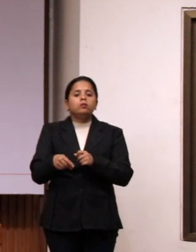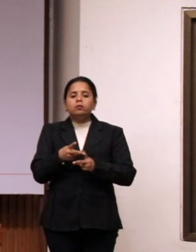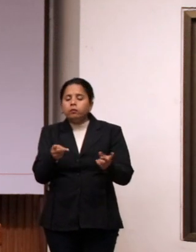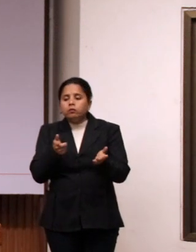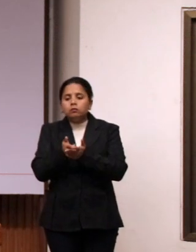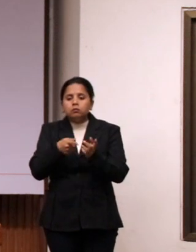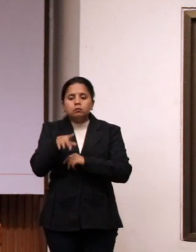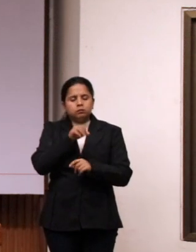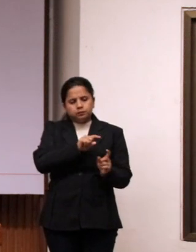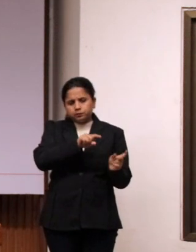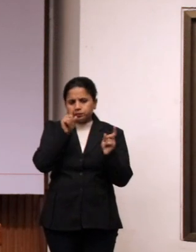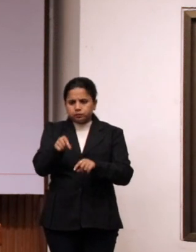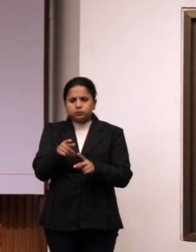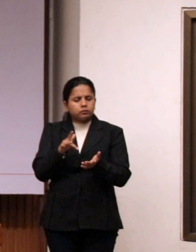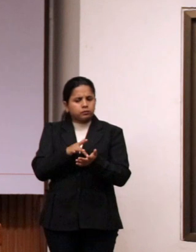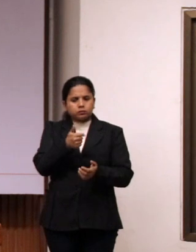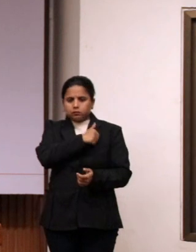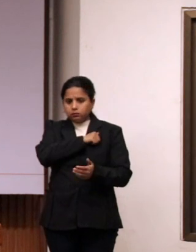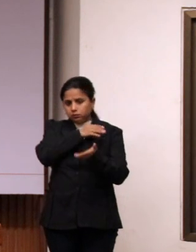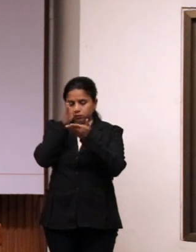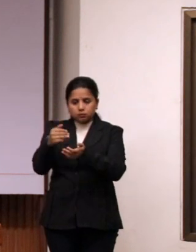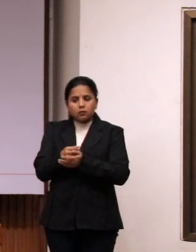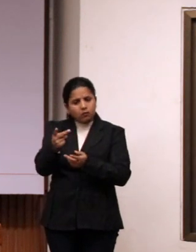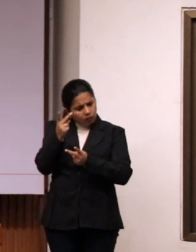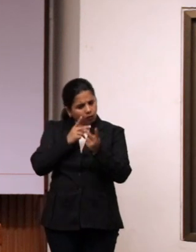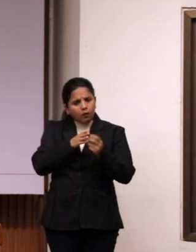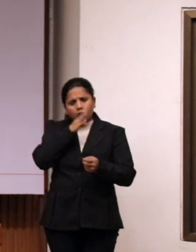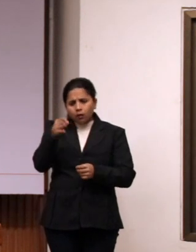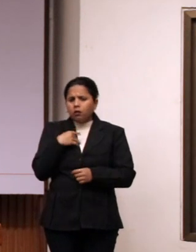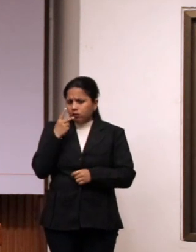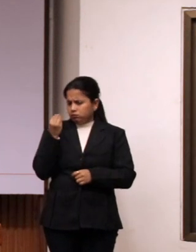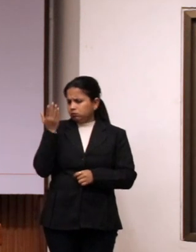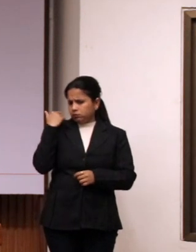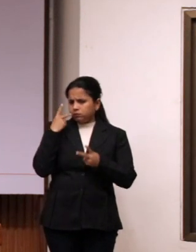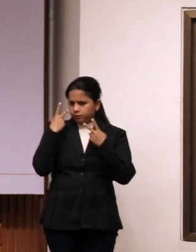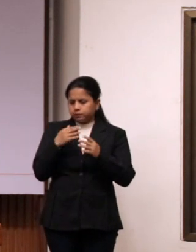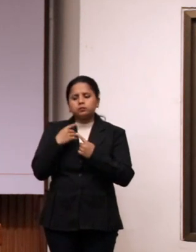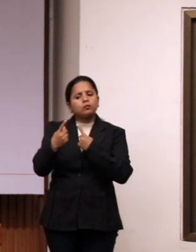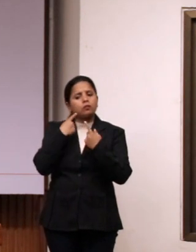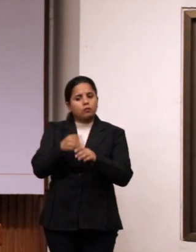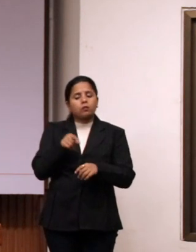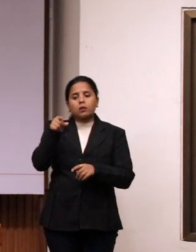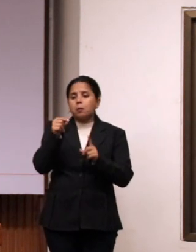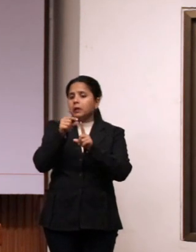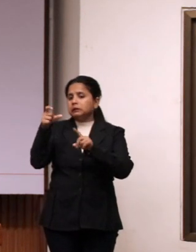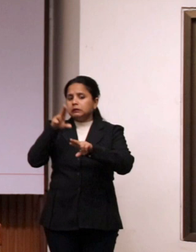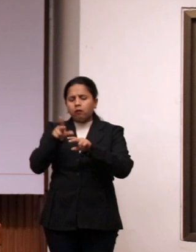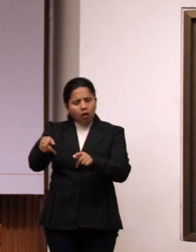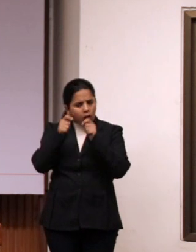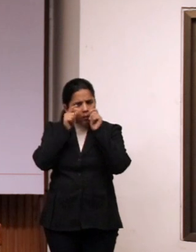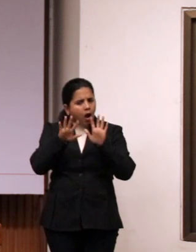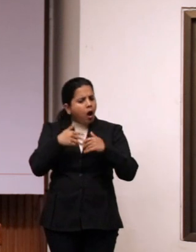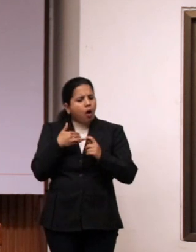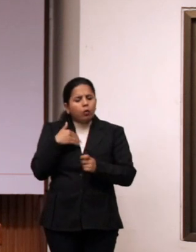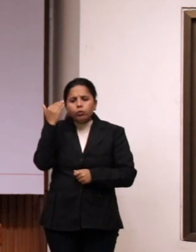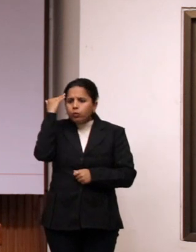Sanctuary. You go to Kareda. You please visit. I have seen recently, I spoke to PCCF and he was amazed that how could I